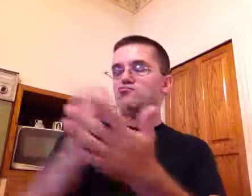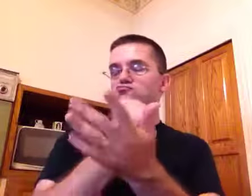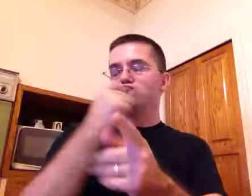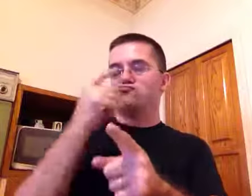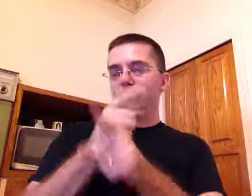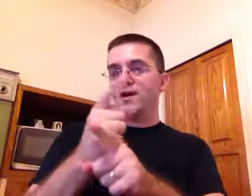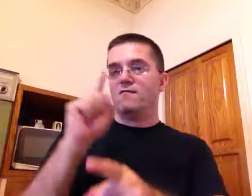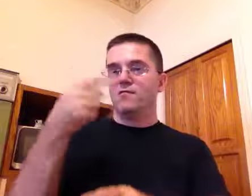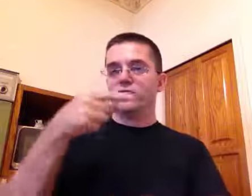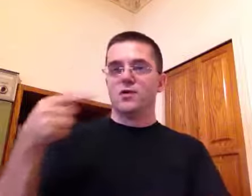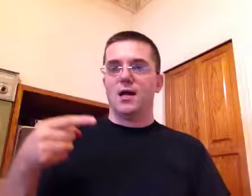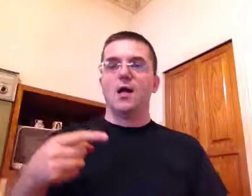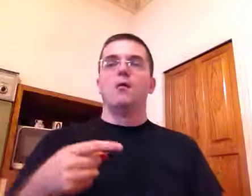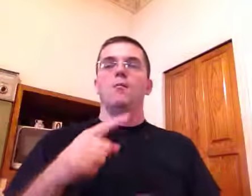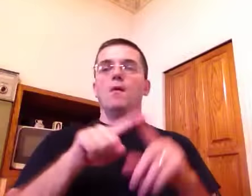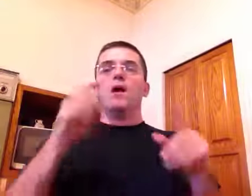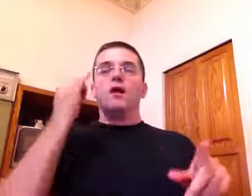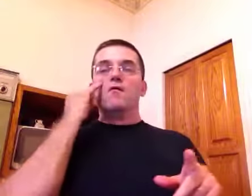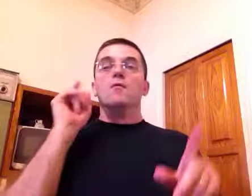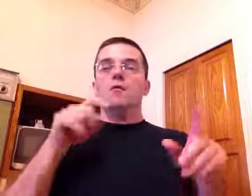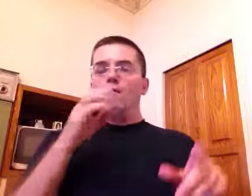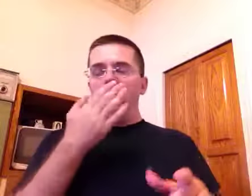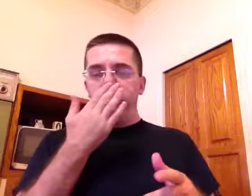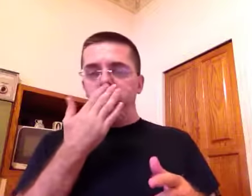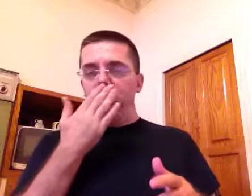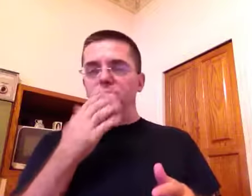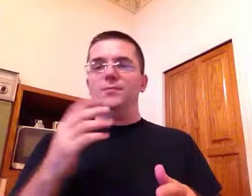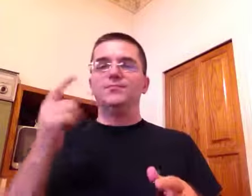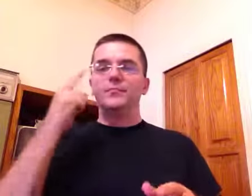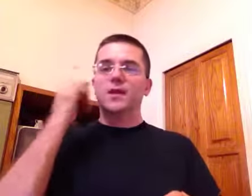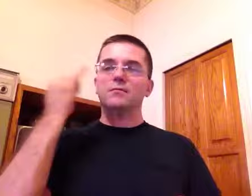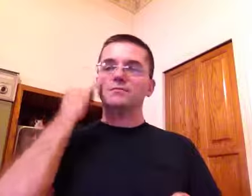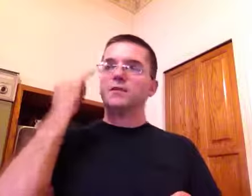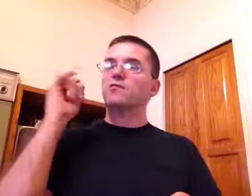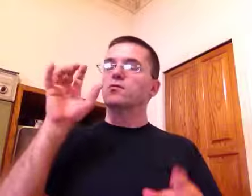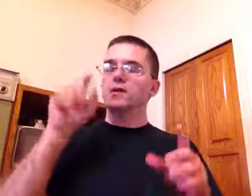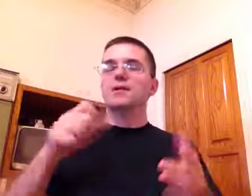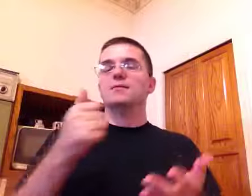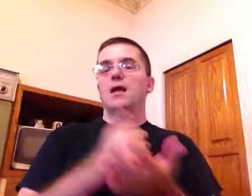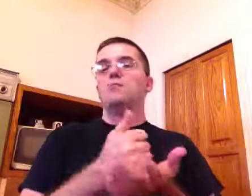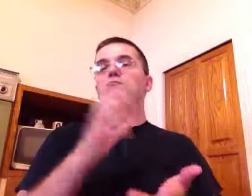ever created, and we have redone this thing all the way from the top all the way to the bottom.